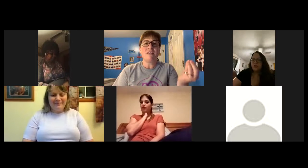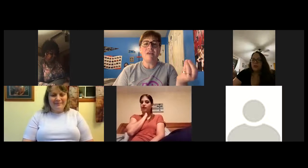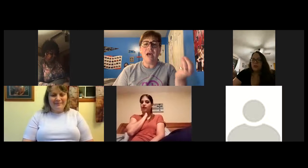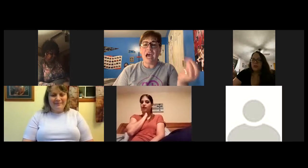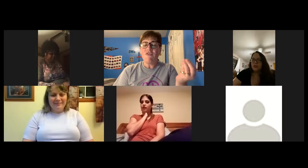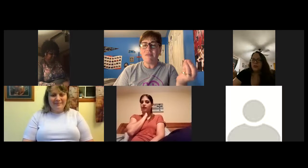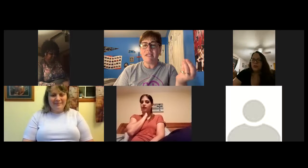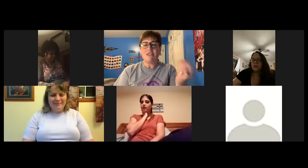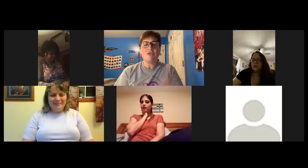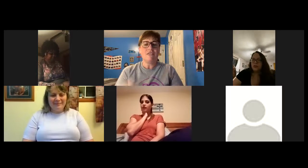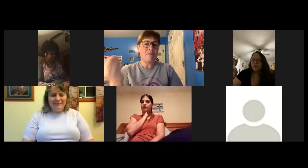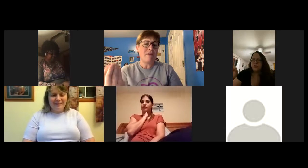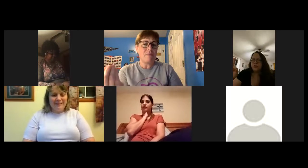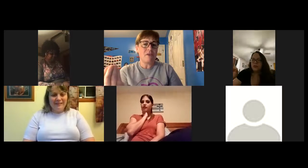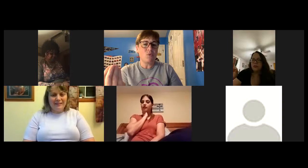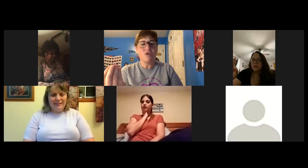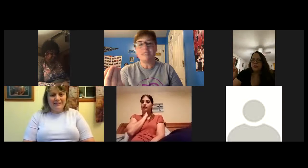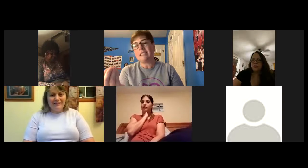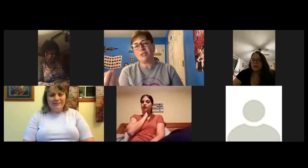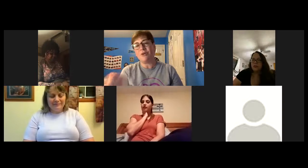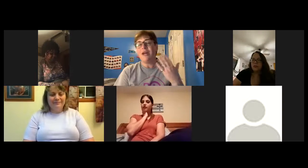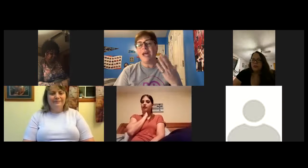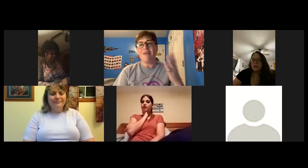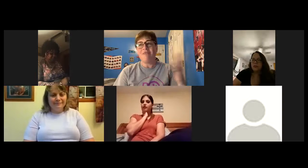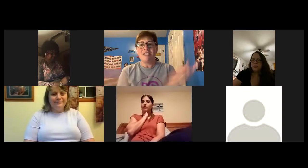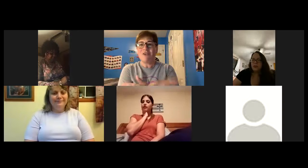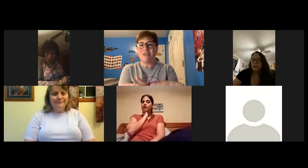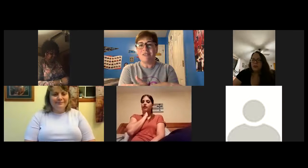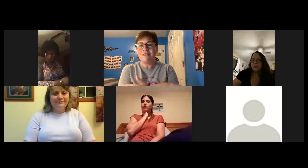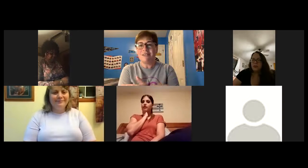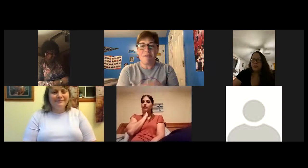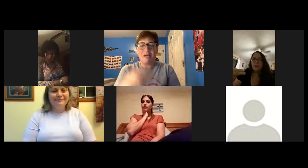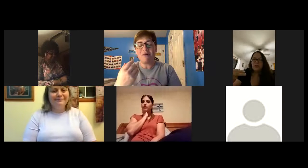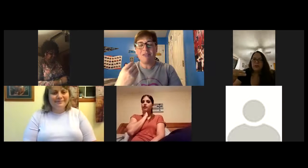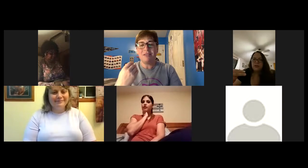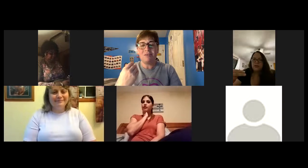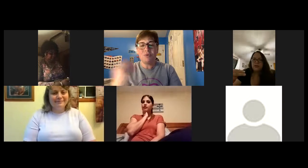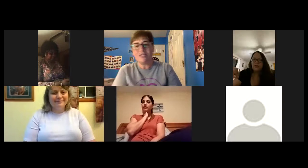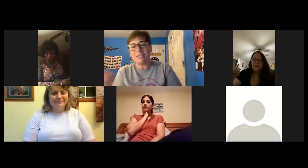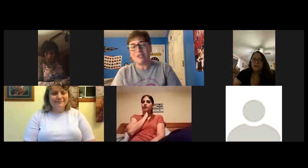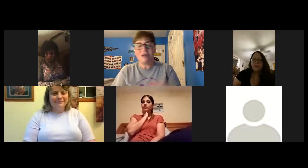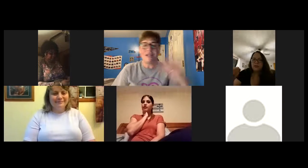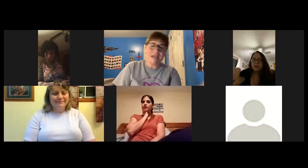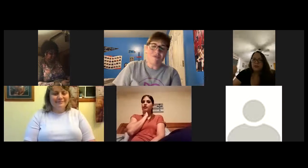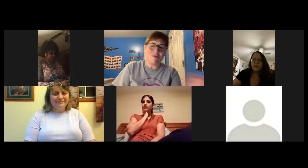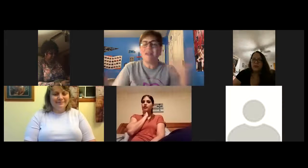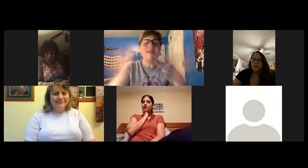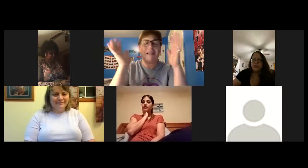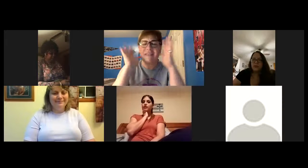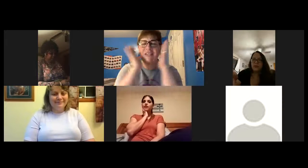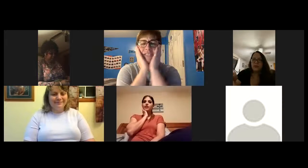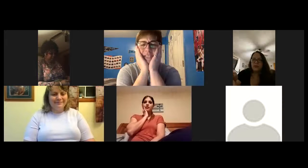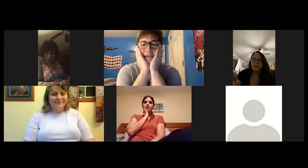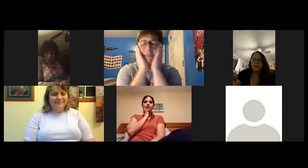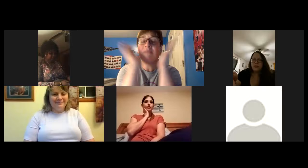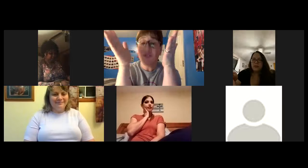on the alphabet easier and some pick up on the words easier, and vice versa. Some pick up on the words easier and not the alphabet. Yeah, I